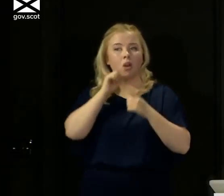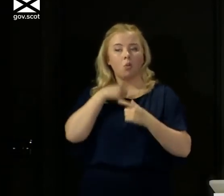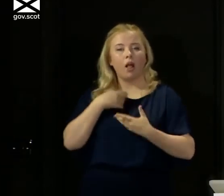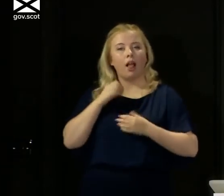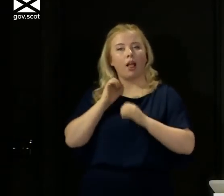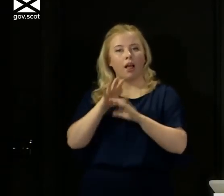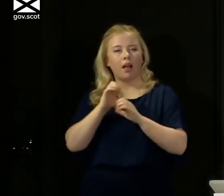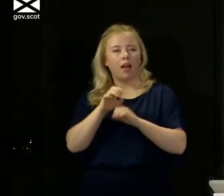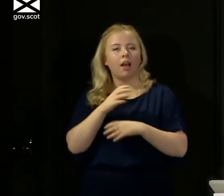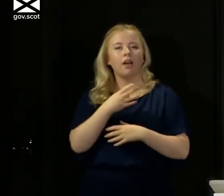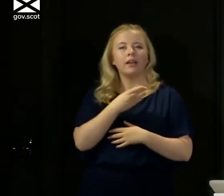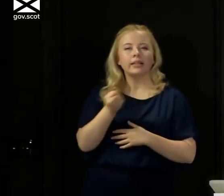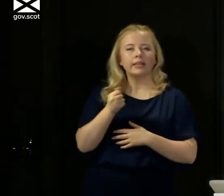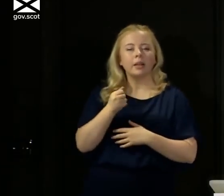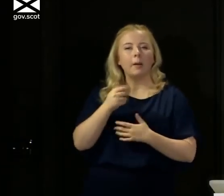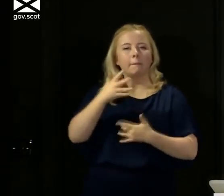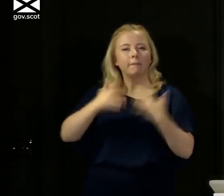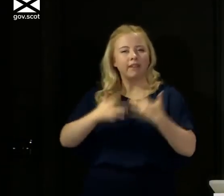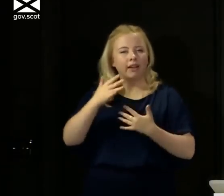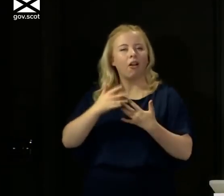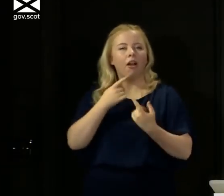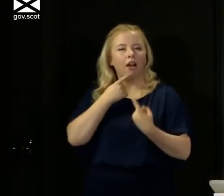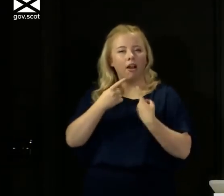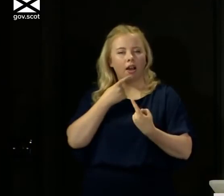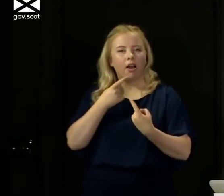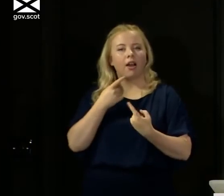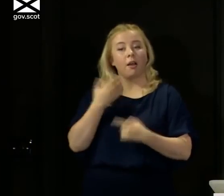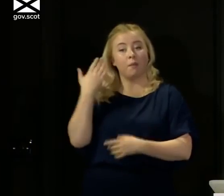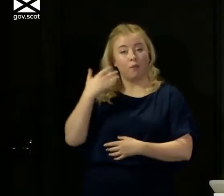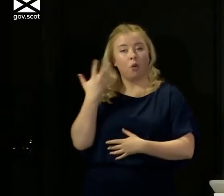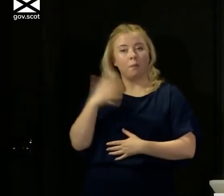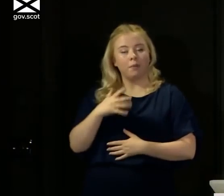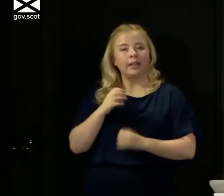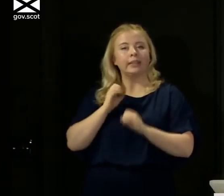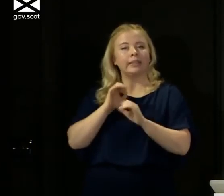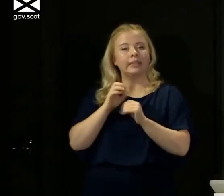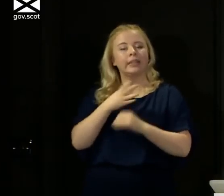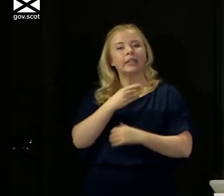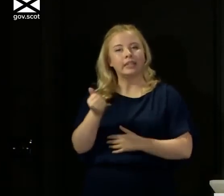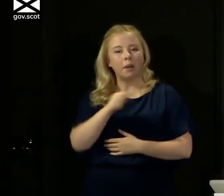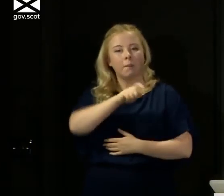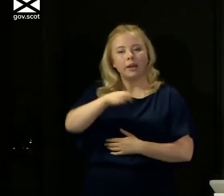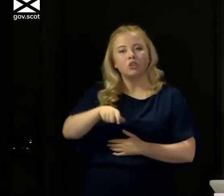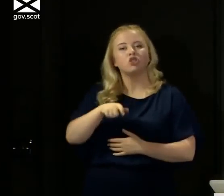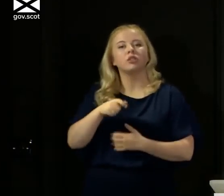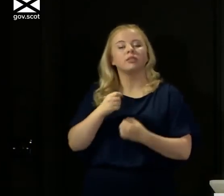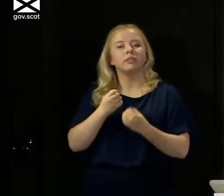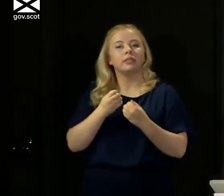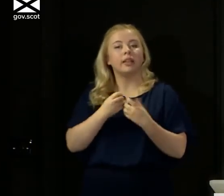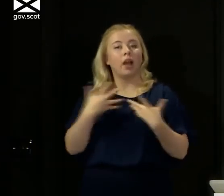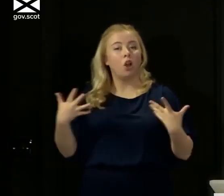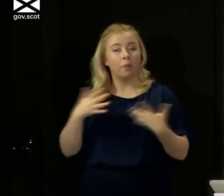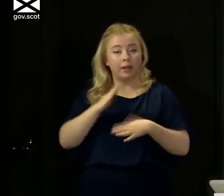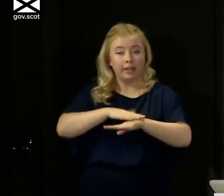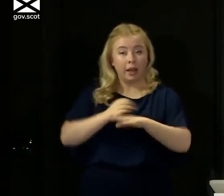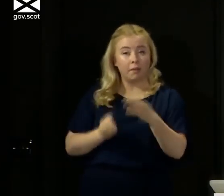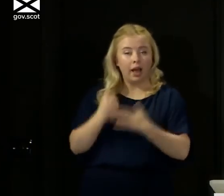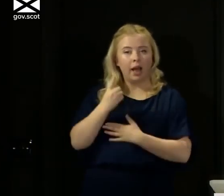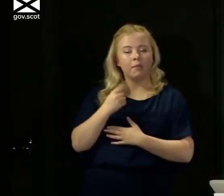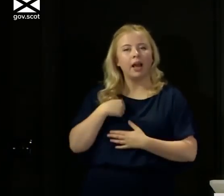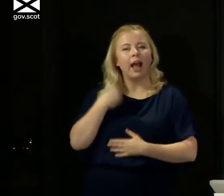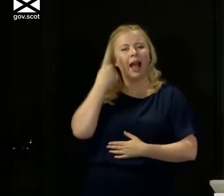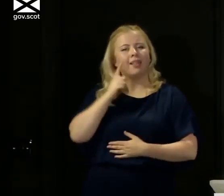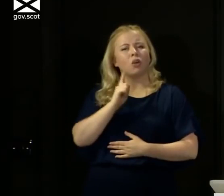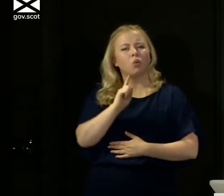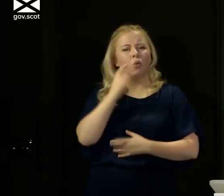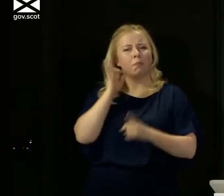some figures. Previously, she's given figures about the number of incidents and the number of patients that may have affected. I think one point